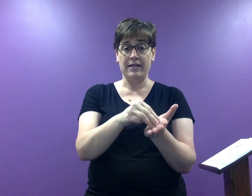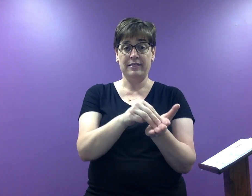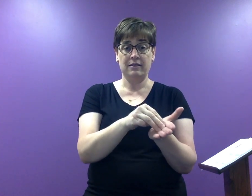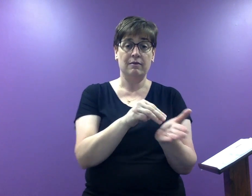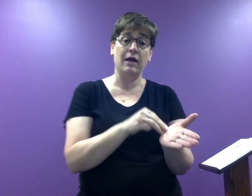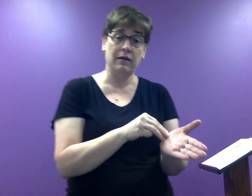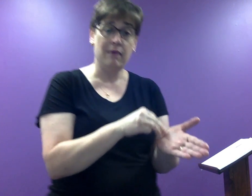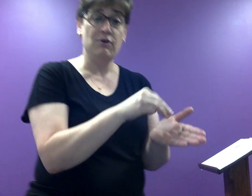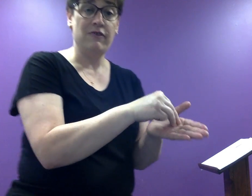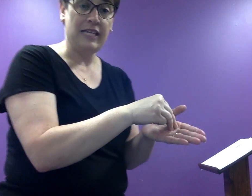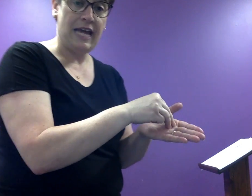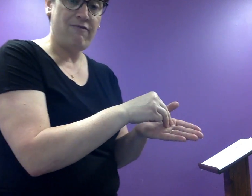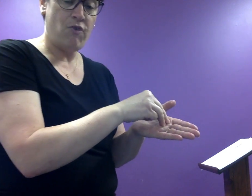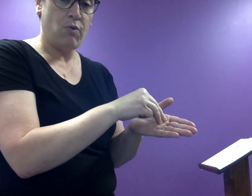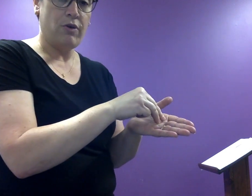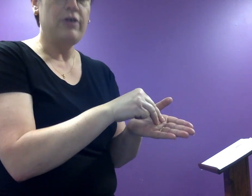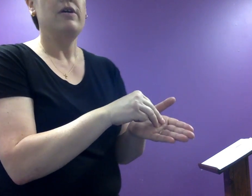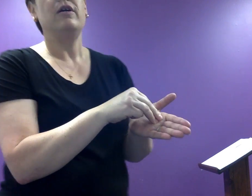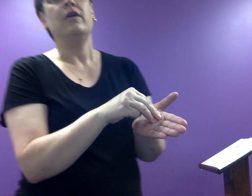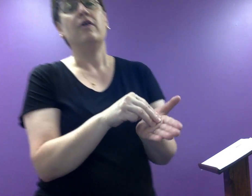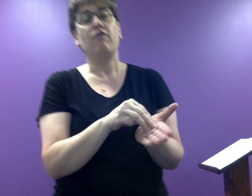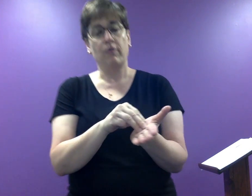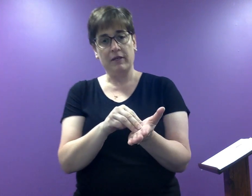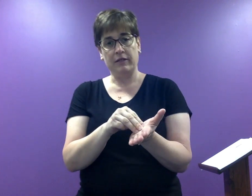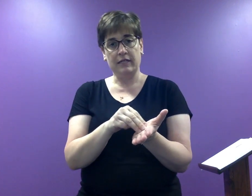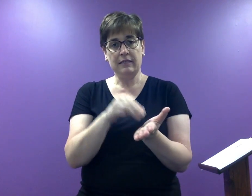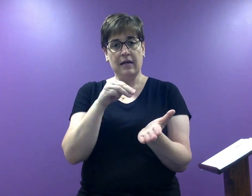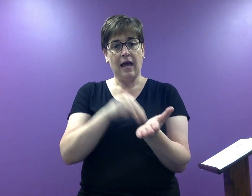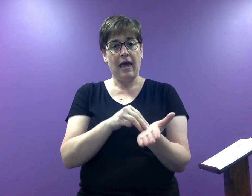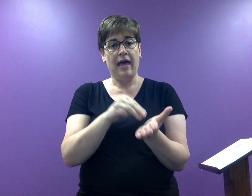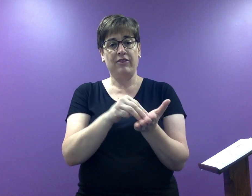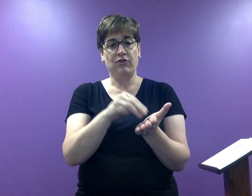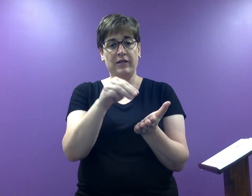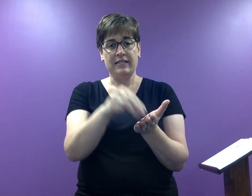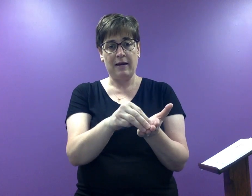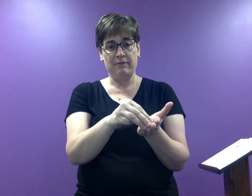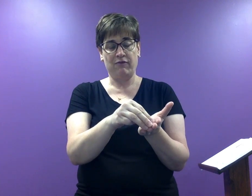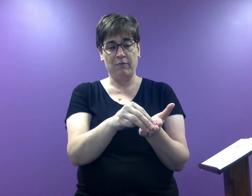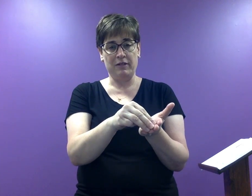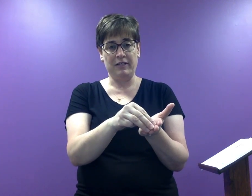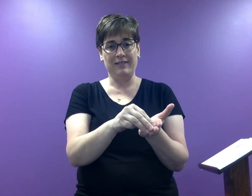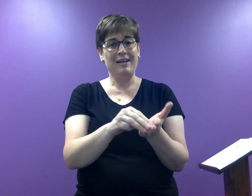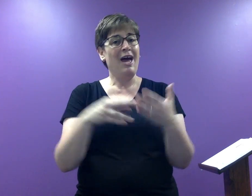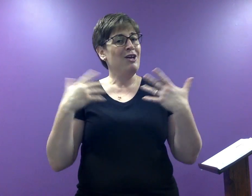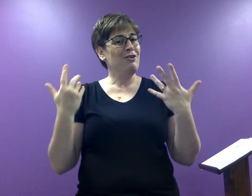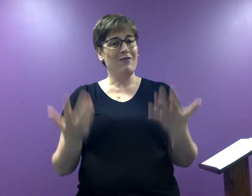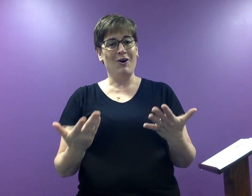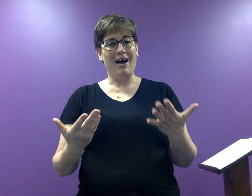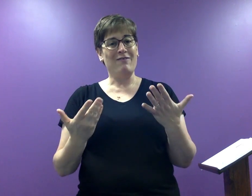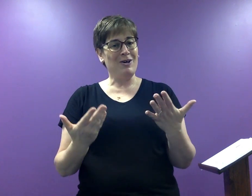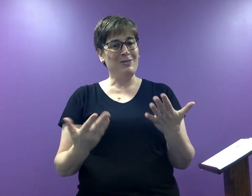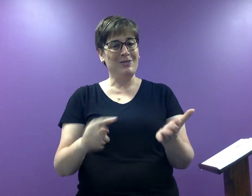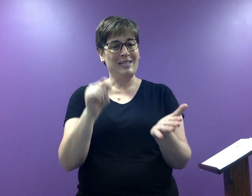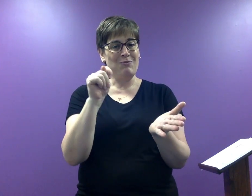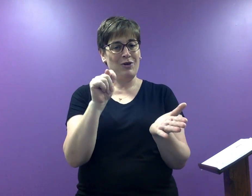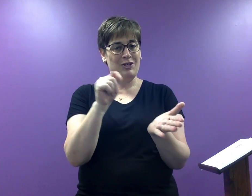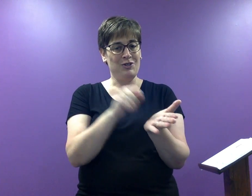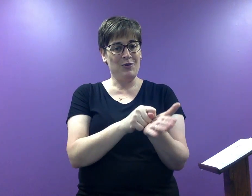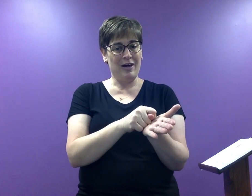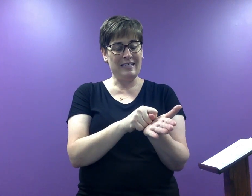twice, and moving the hand forward for million, and 3 times for billion. I've also seen where you do a T